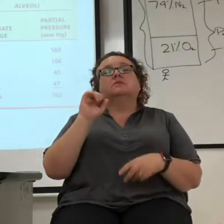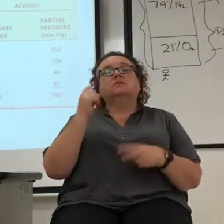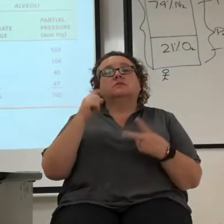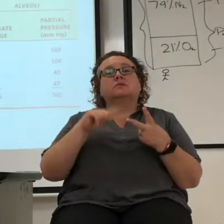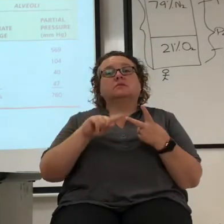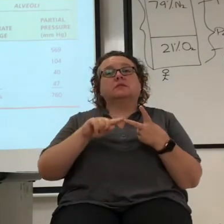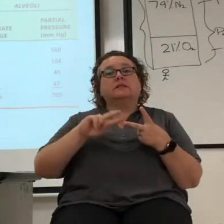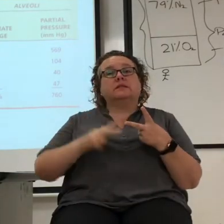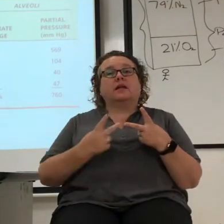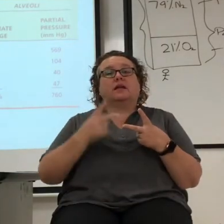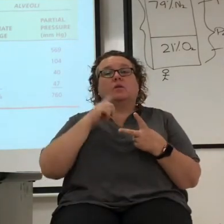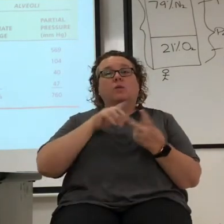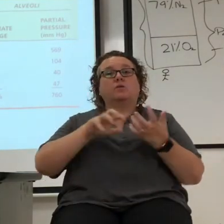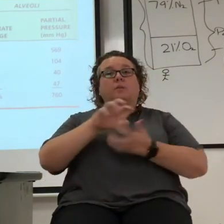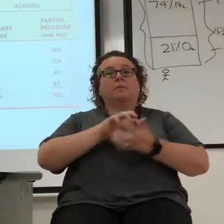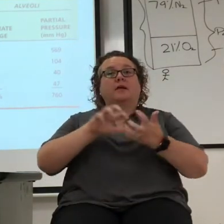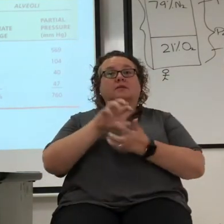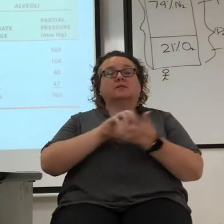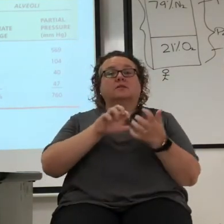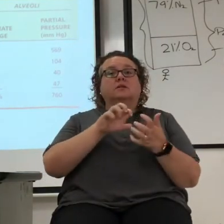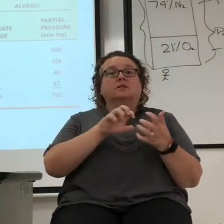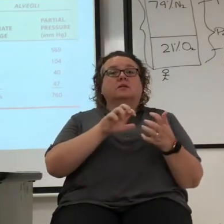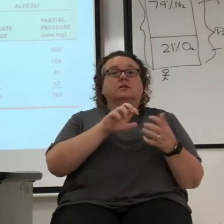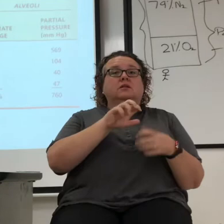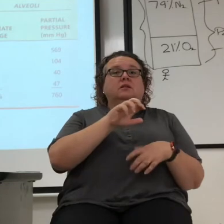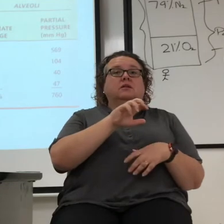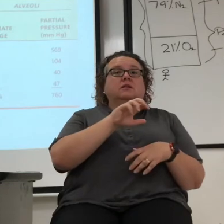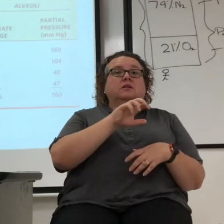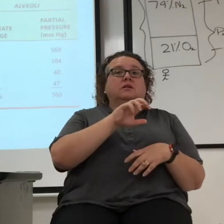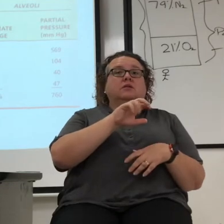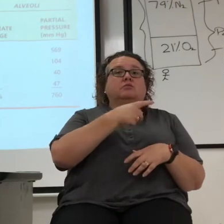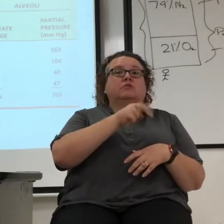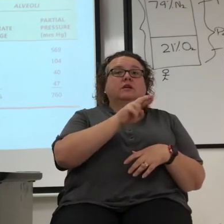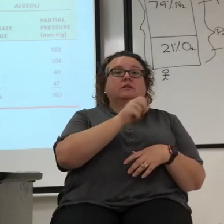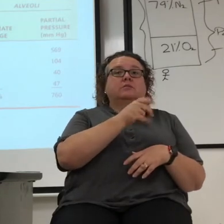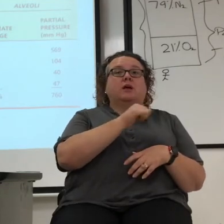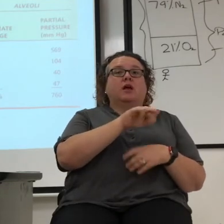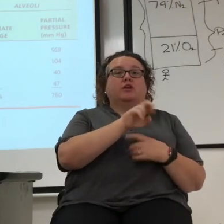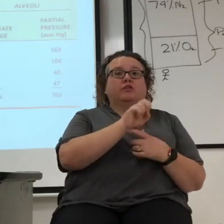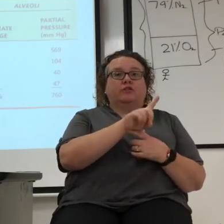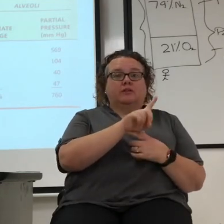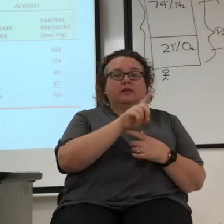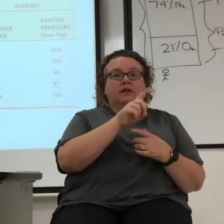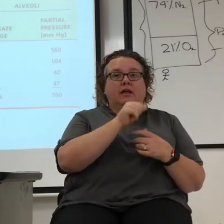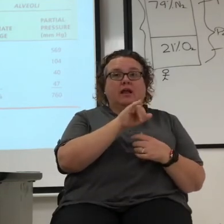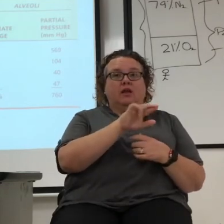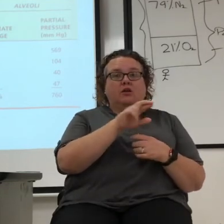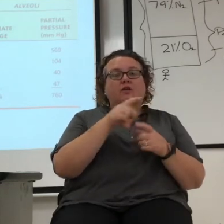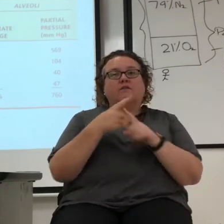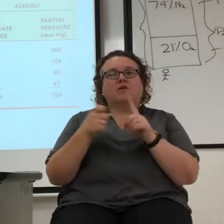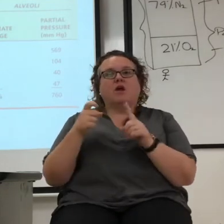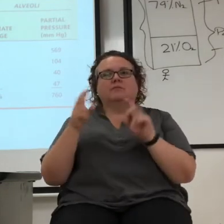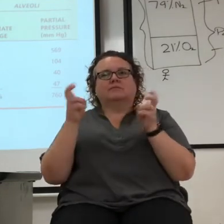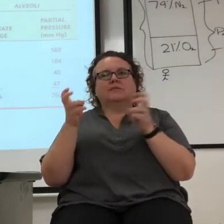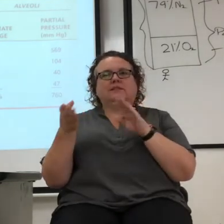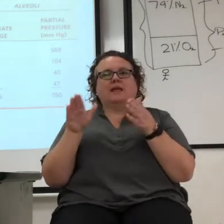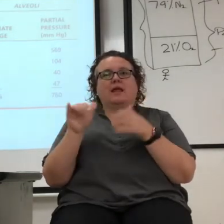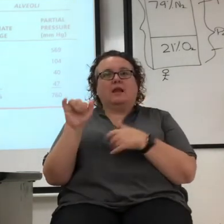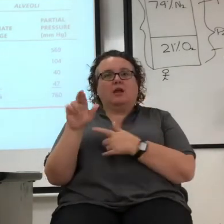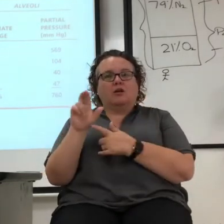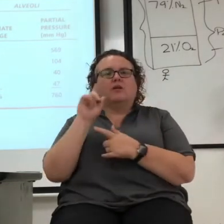mix inspired air with dead space air from the preceding expiration, that kind of changes things too.